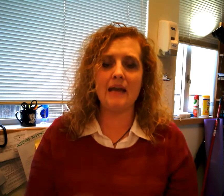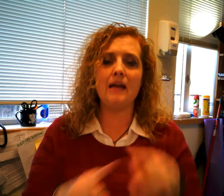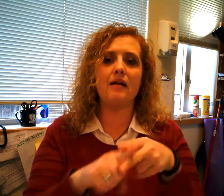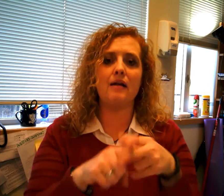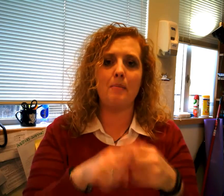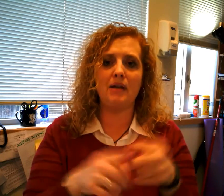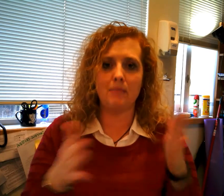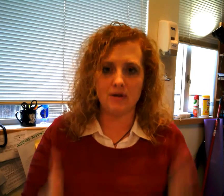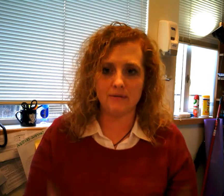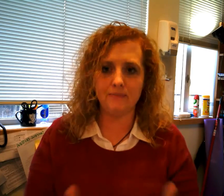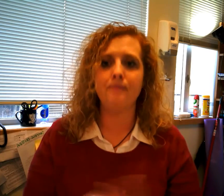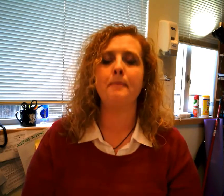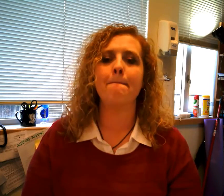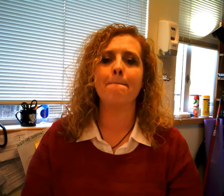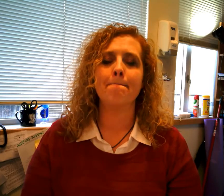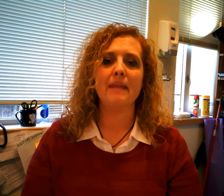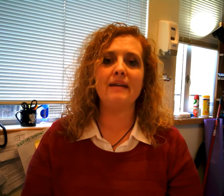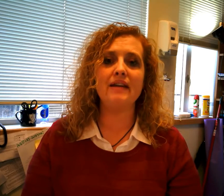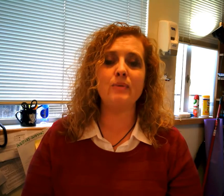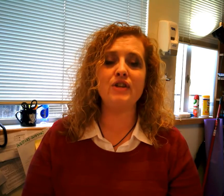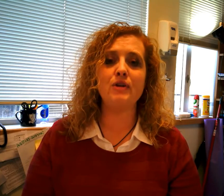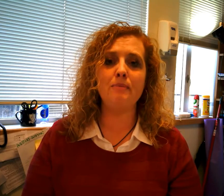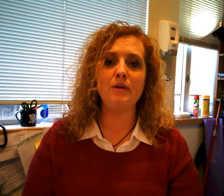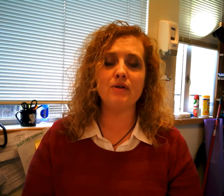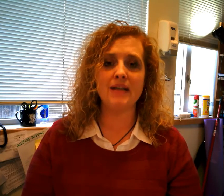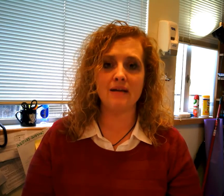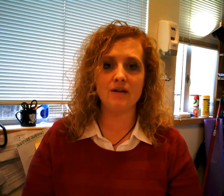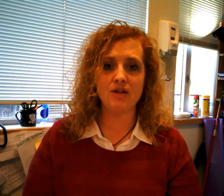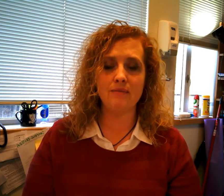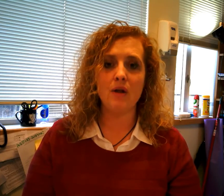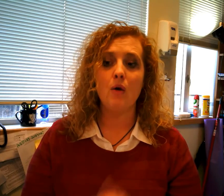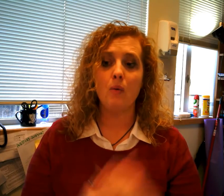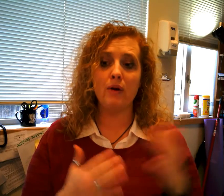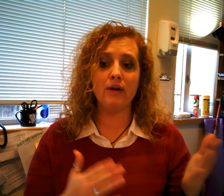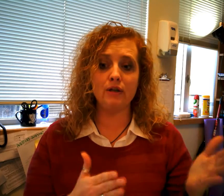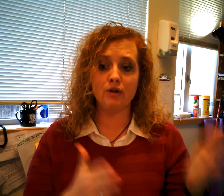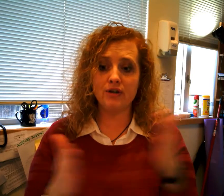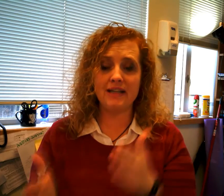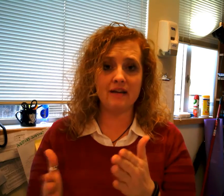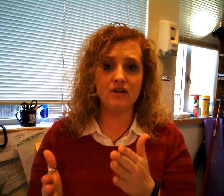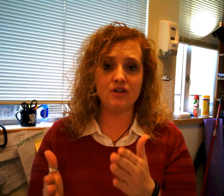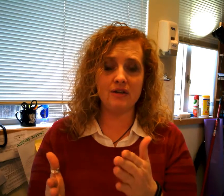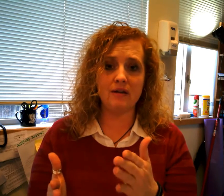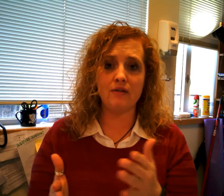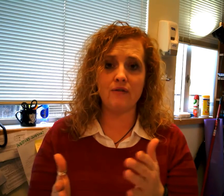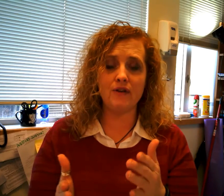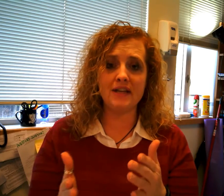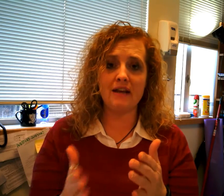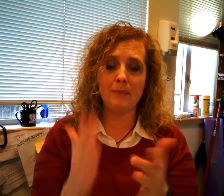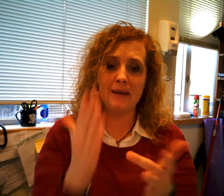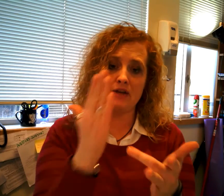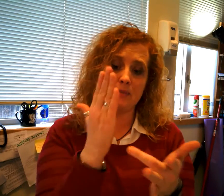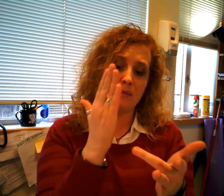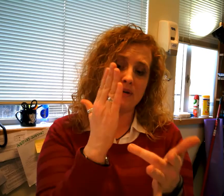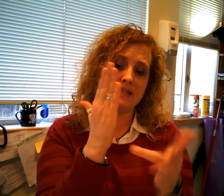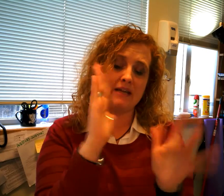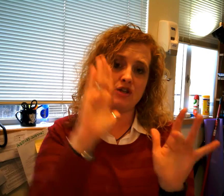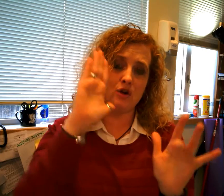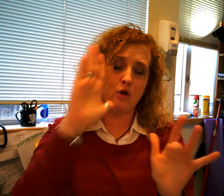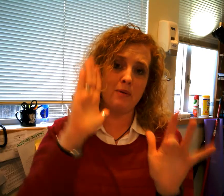mechanic, plumber. The next one is computer technician. We already learned technician on the first side of the page. Remember, technician, open